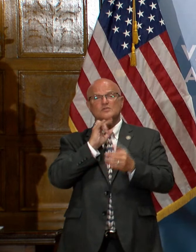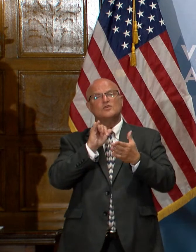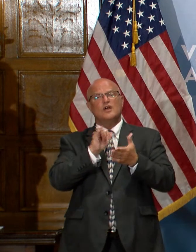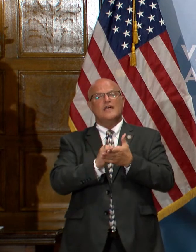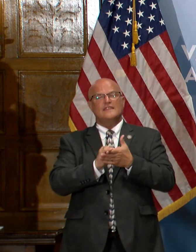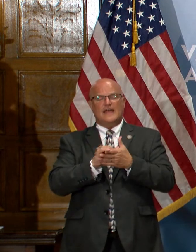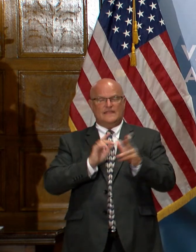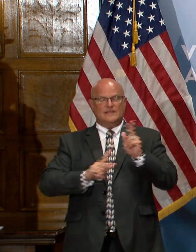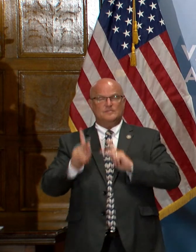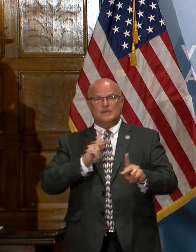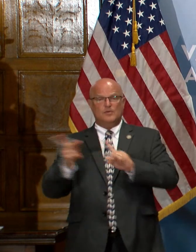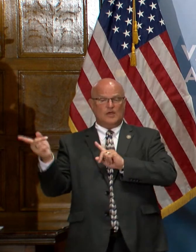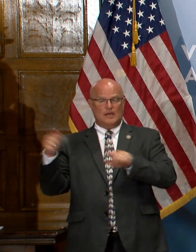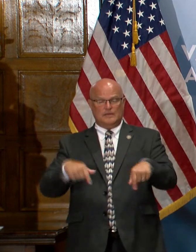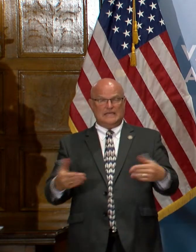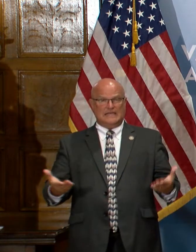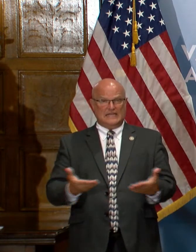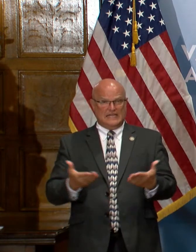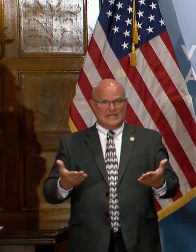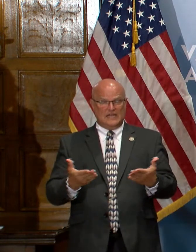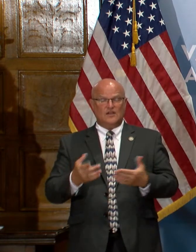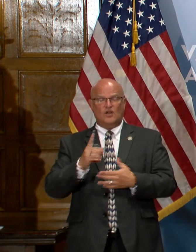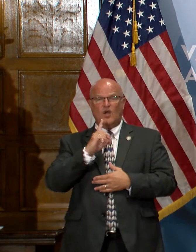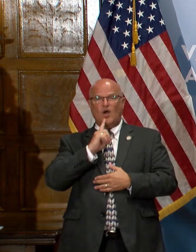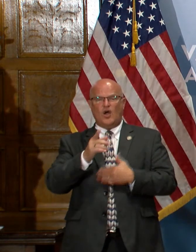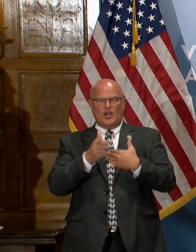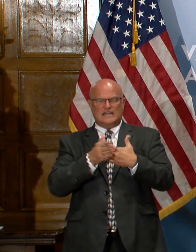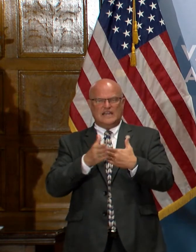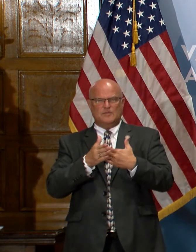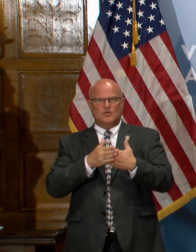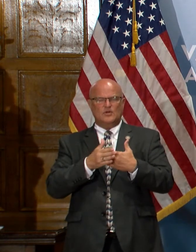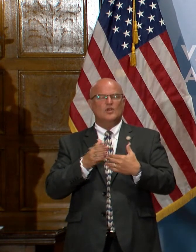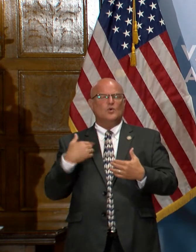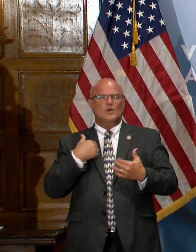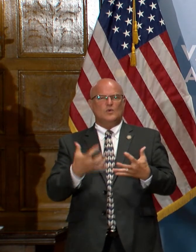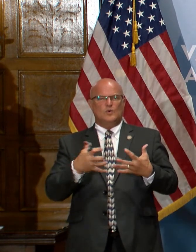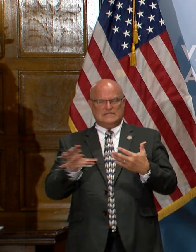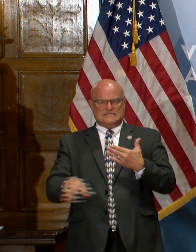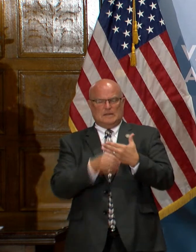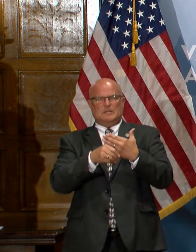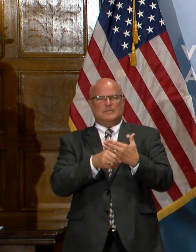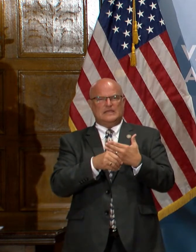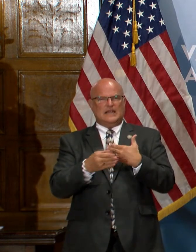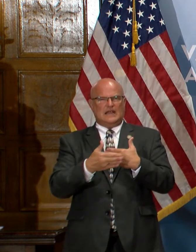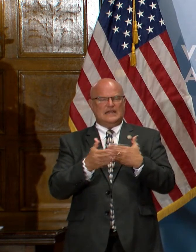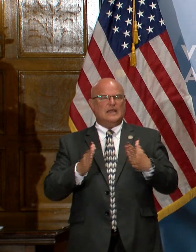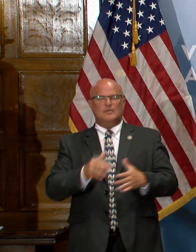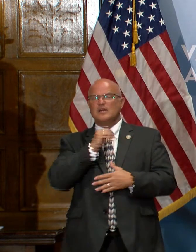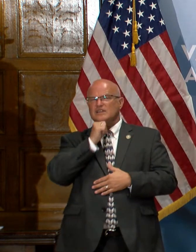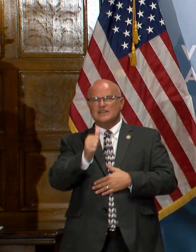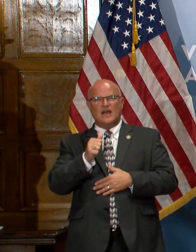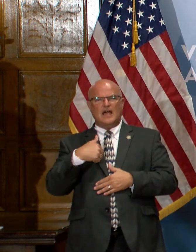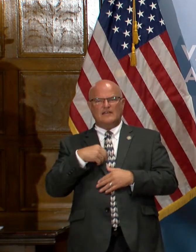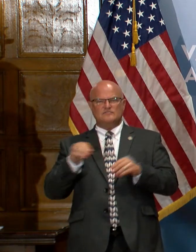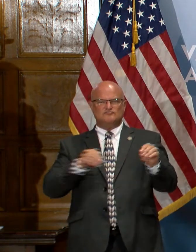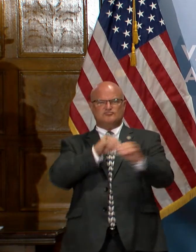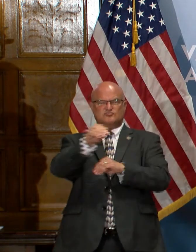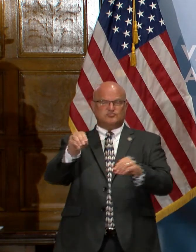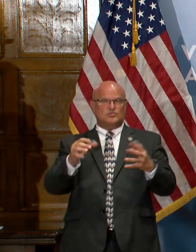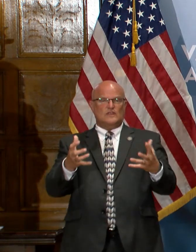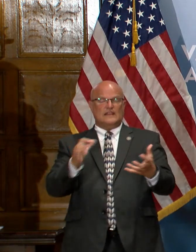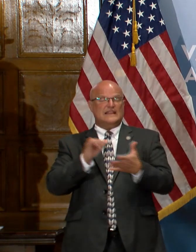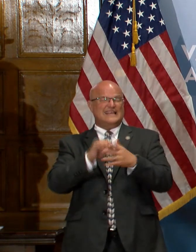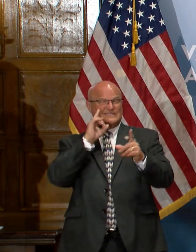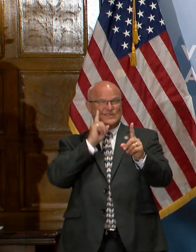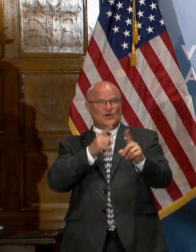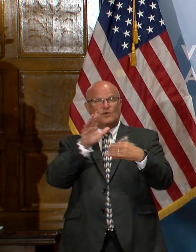the personnel coming to us aren't our neighbor living down the street. We want to supplement our neighbor, not move our neighbors around. And so that's the